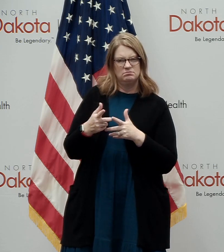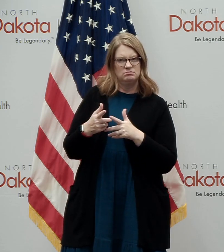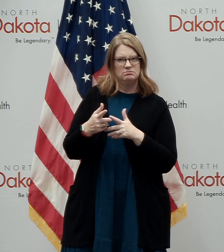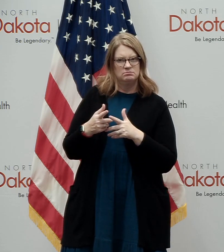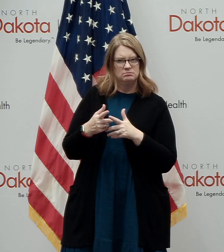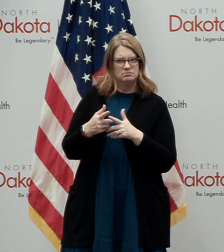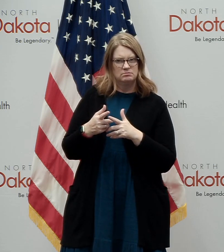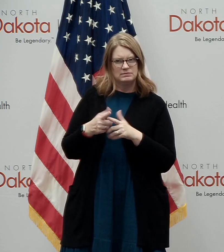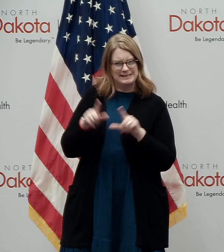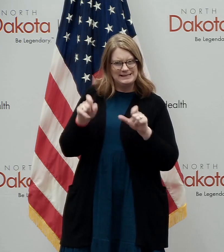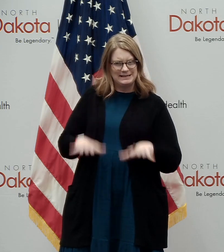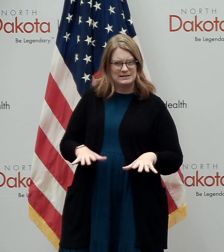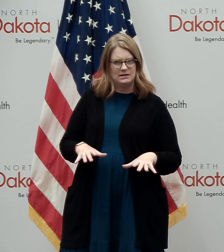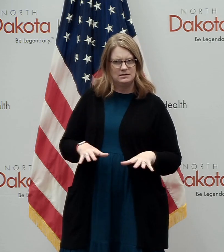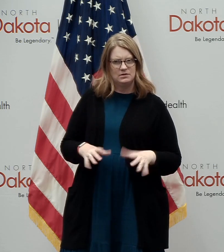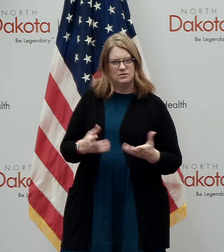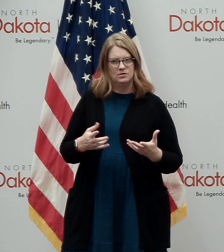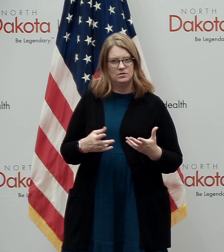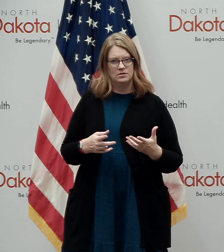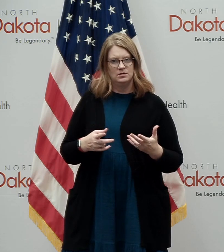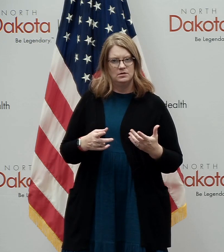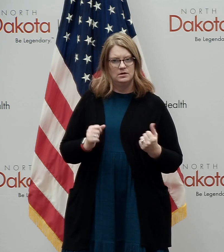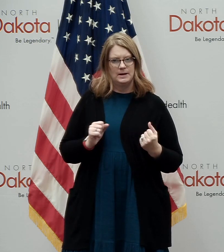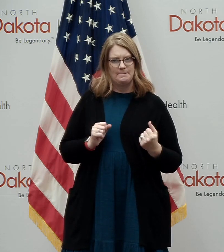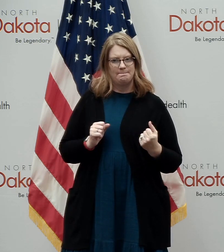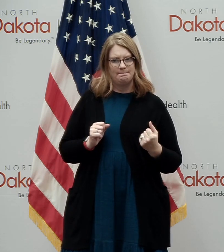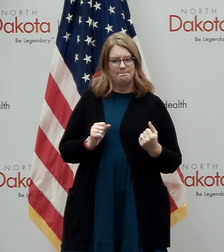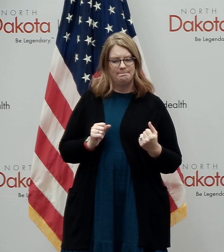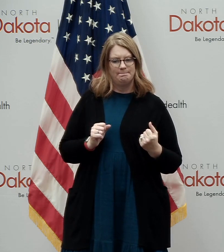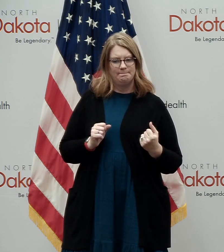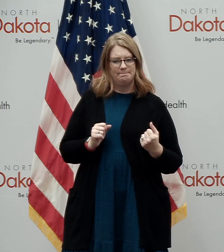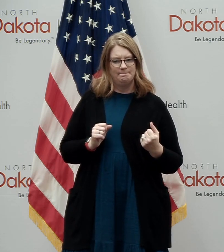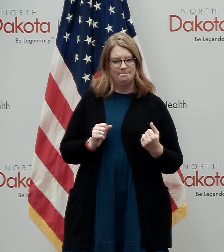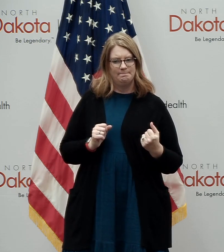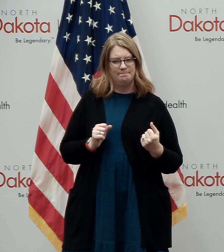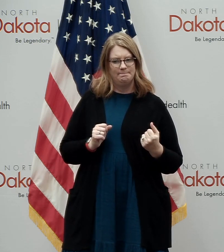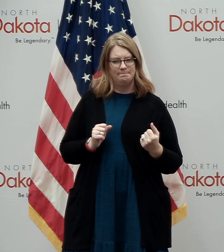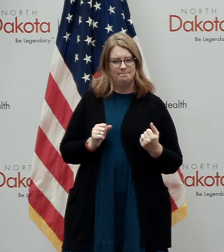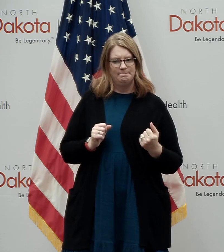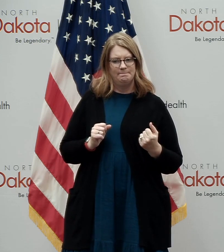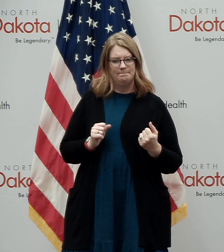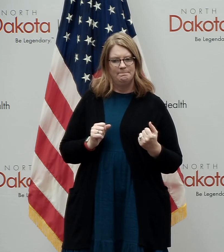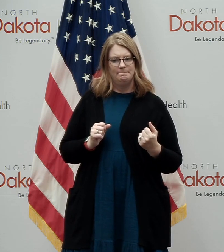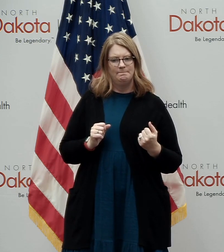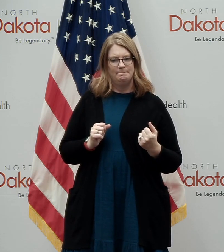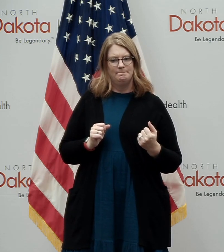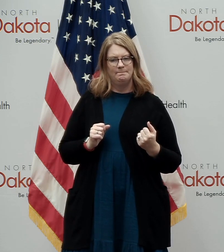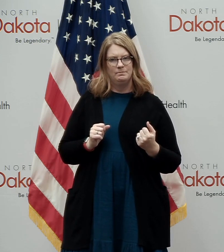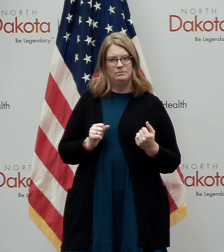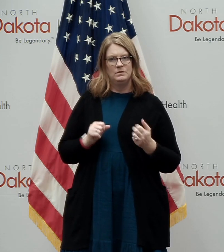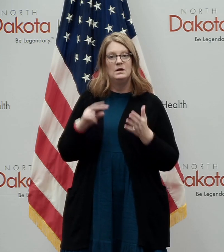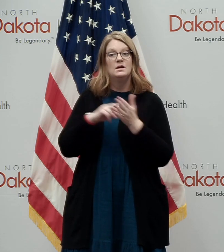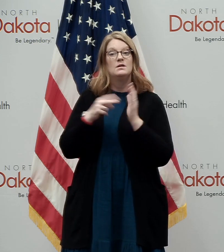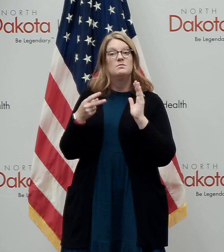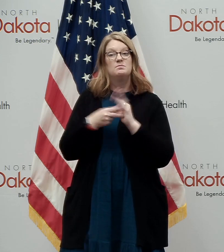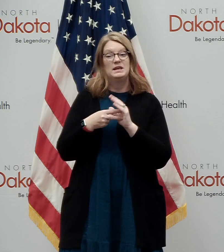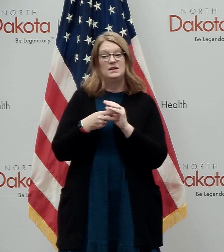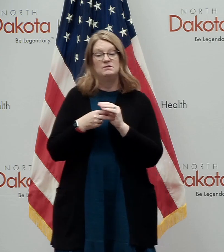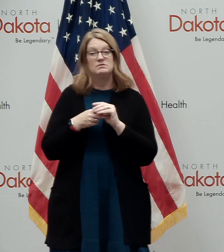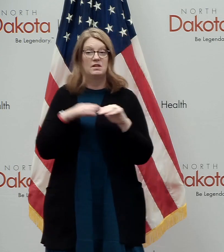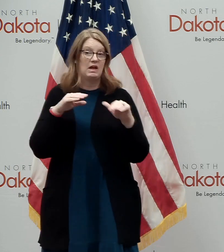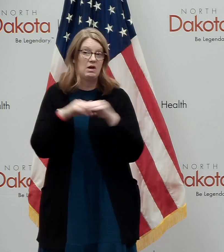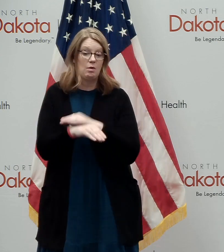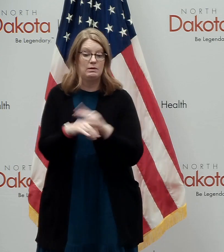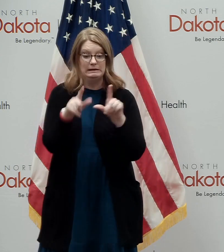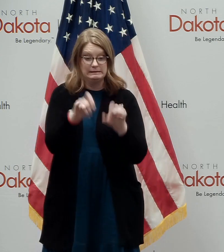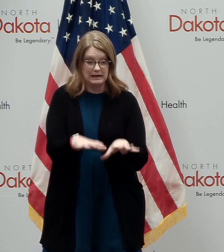terms of testing, because again, these will provide us the ability to get a test result back in 15 minutes at